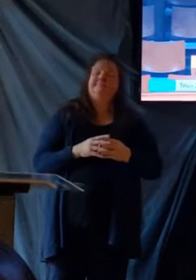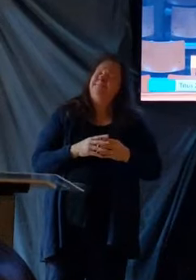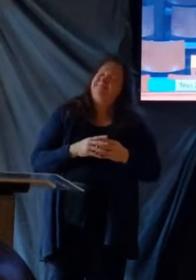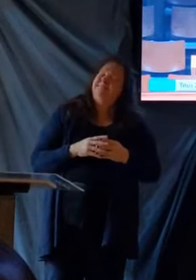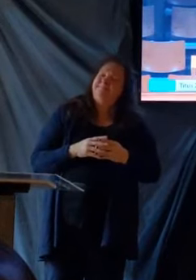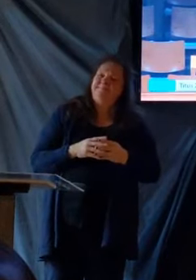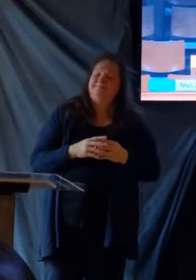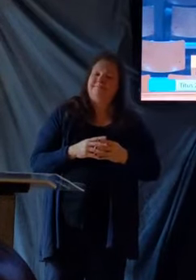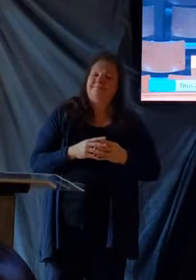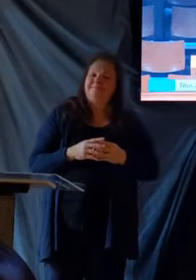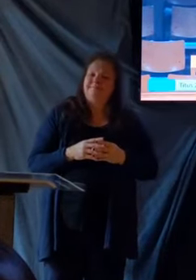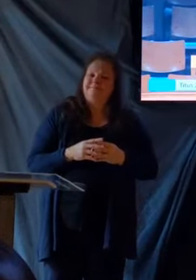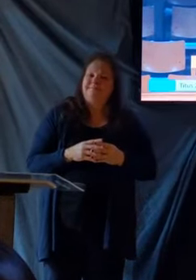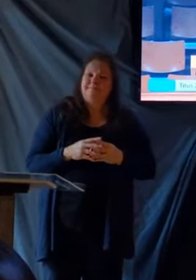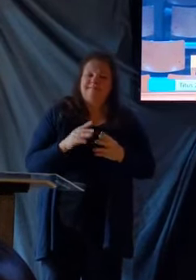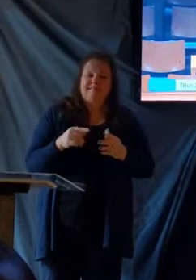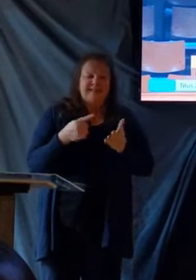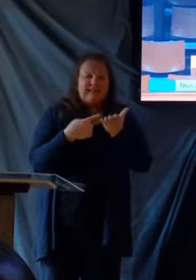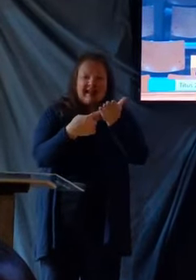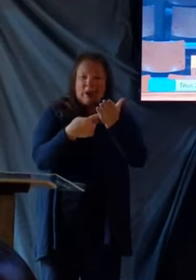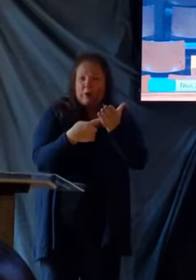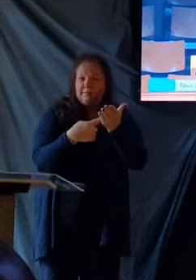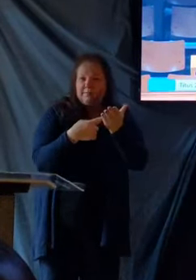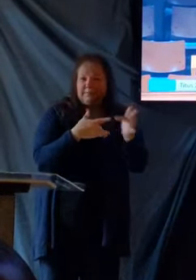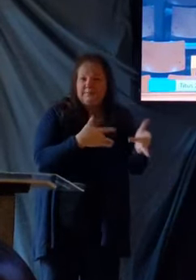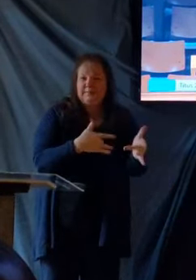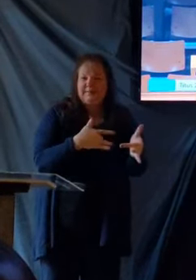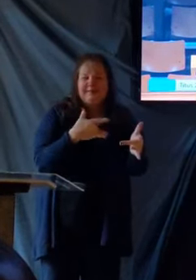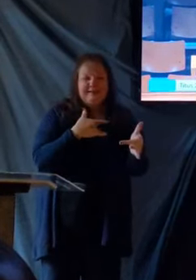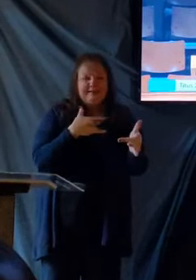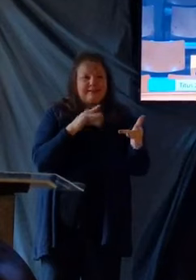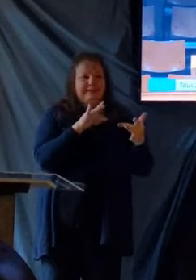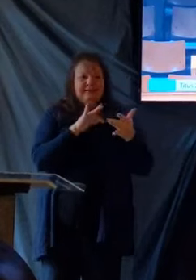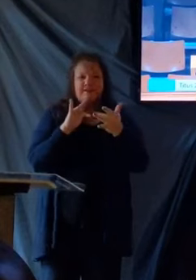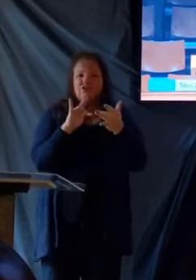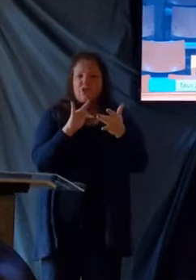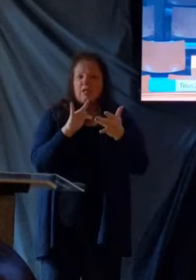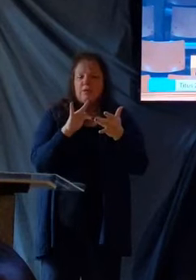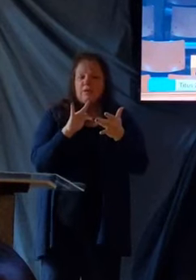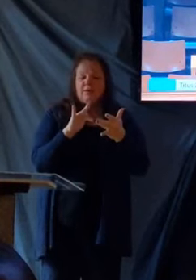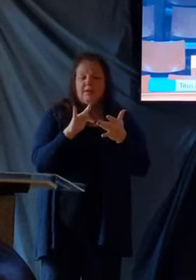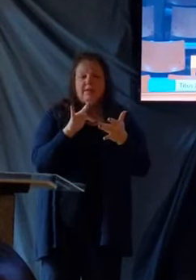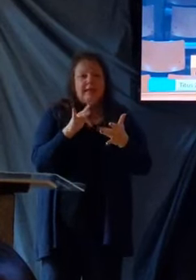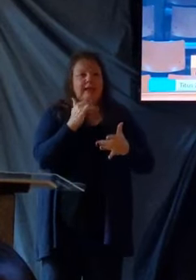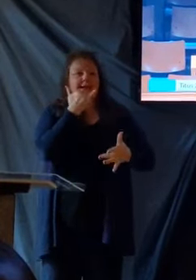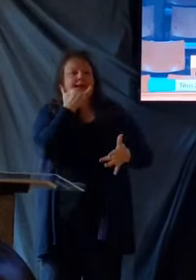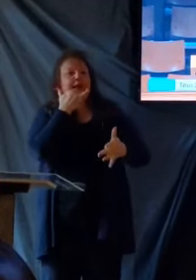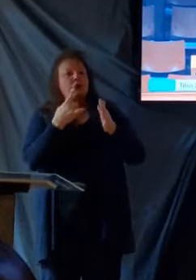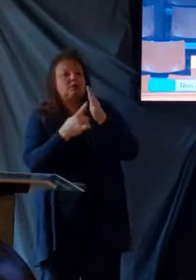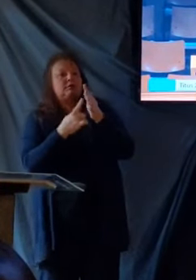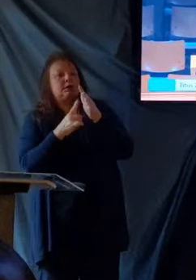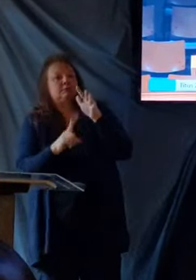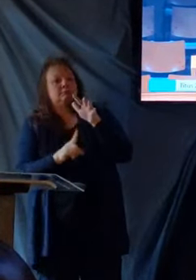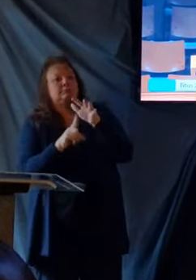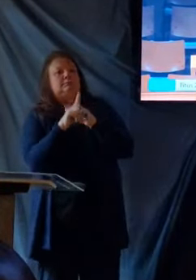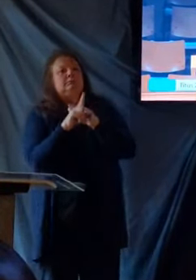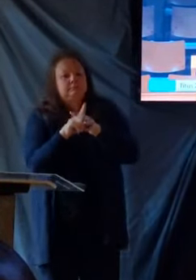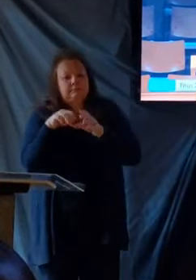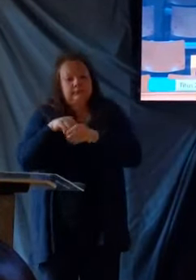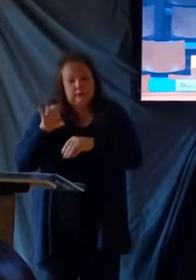Well, even that argument is used in evangelicals. And that's where error sometimes gets into